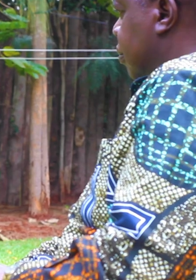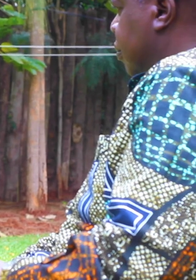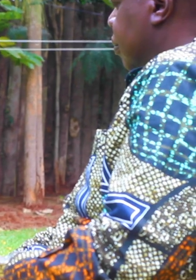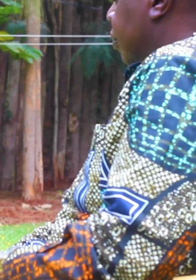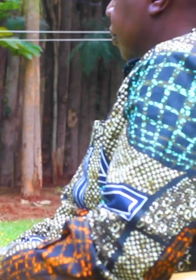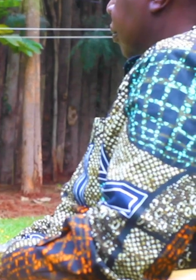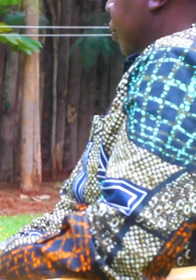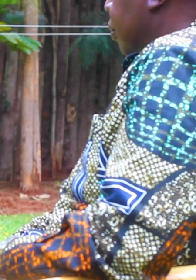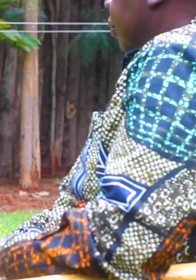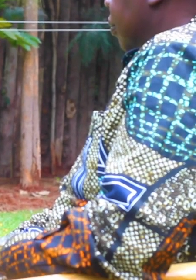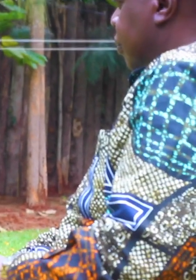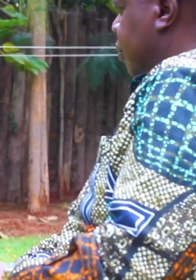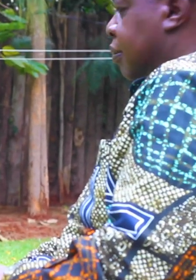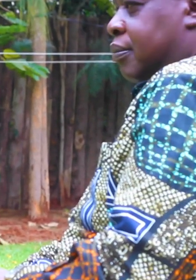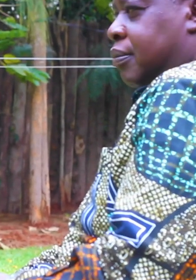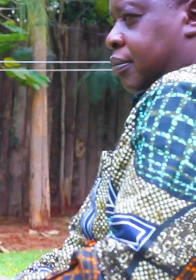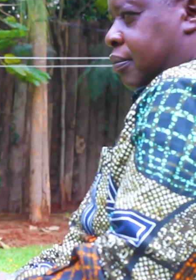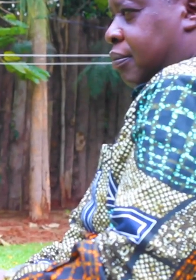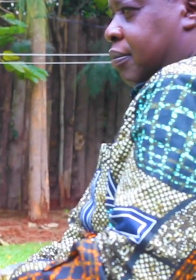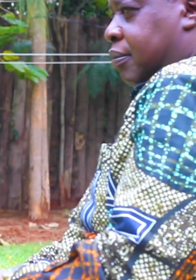So Dad, I want to ask you a question.